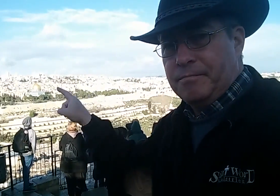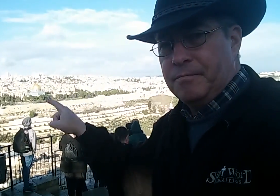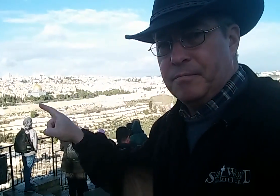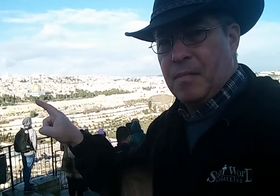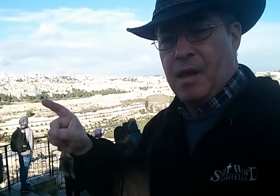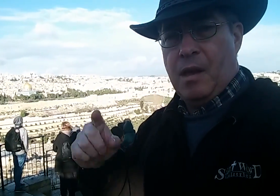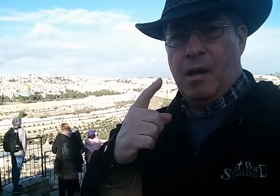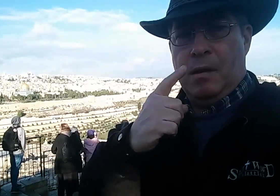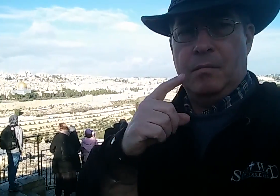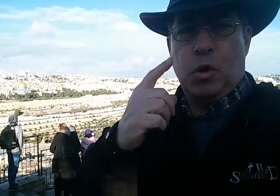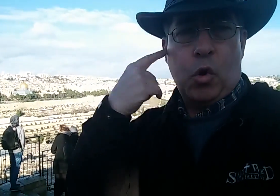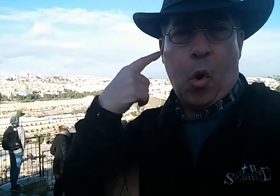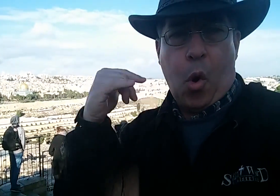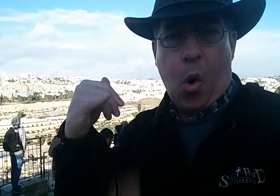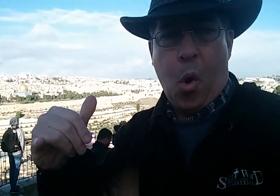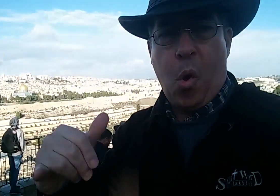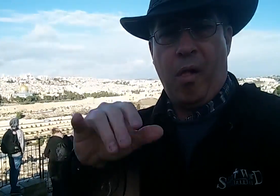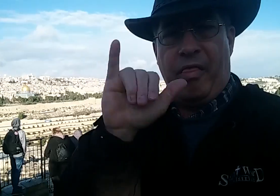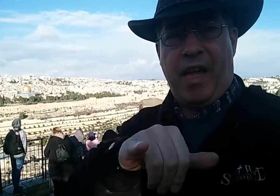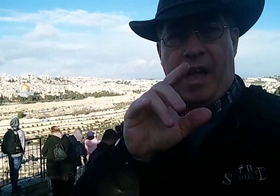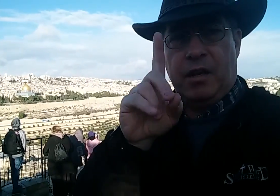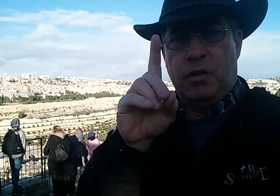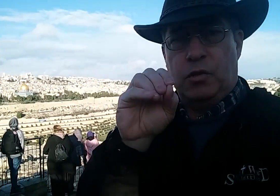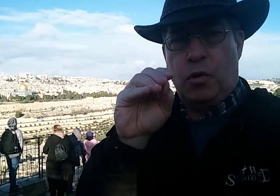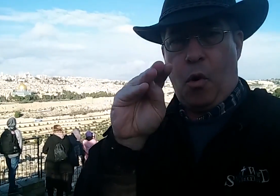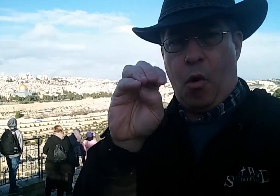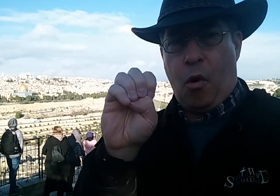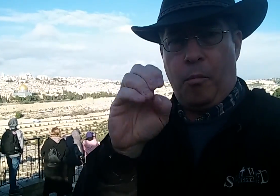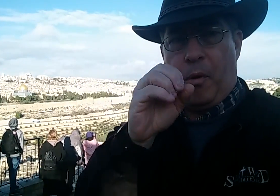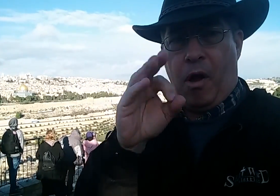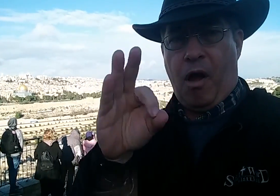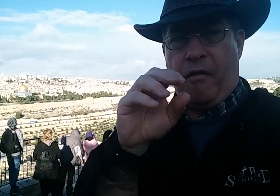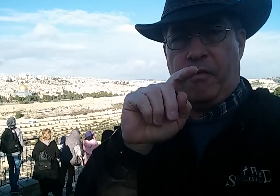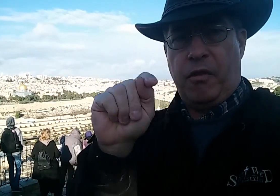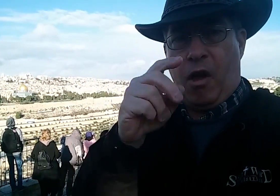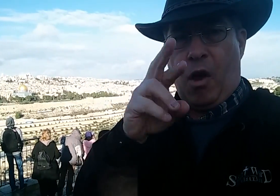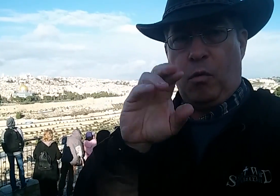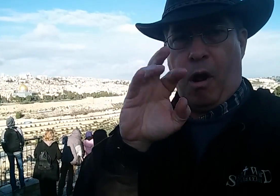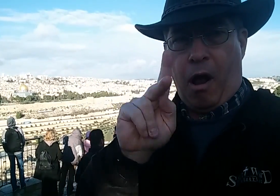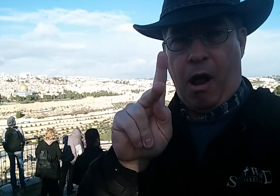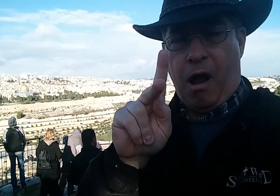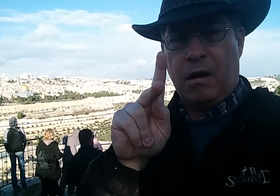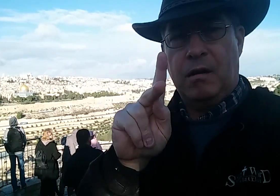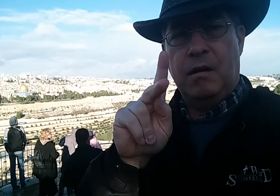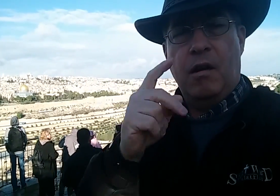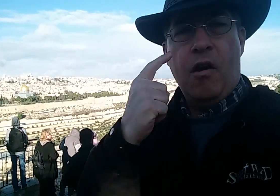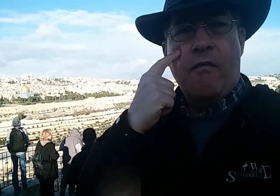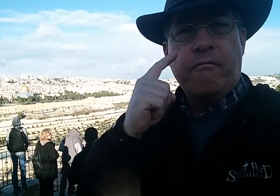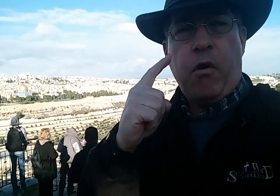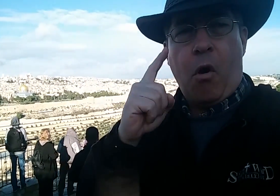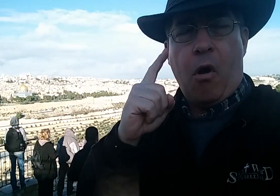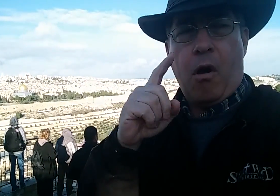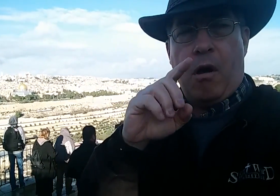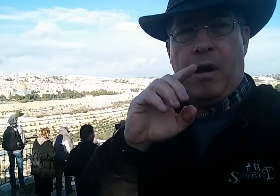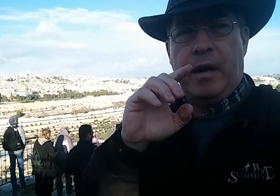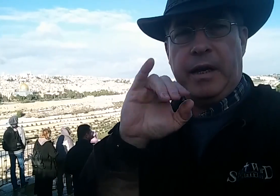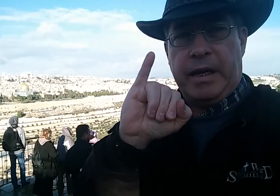We're almost in Jerusalem. We're looking over Jerusalem. You see the Dome of the Rock right there in the